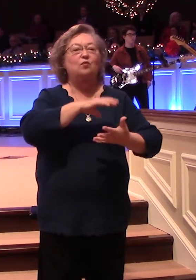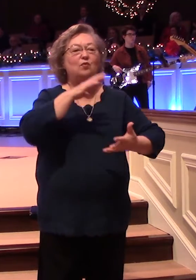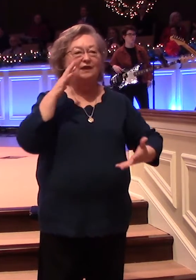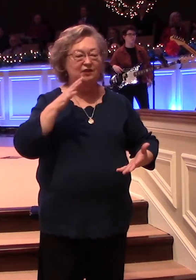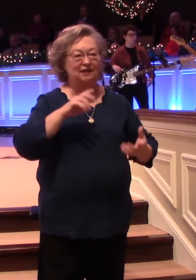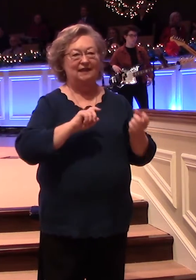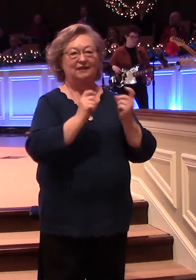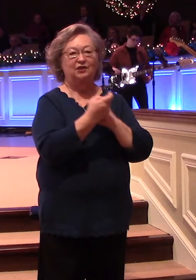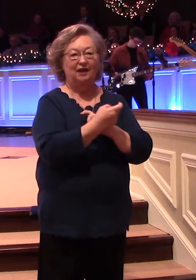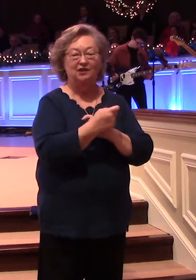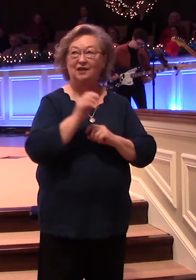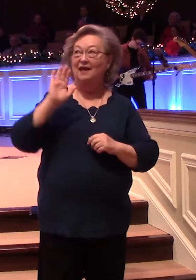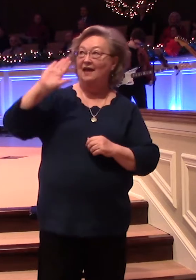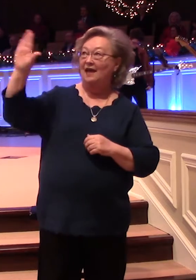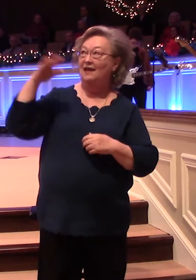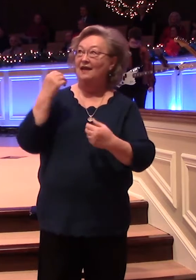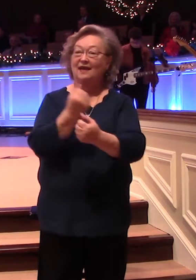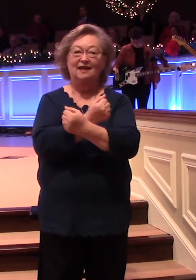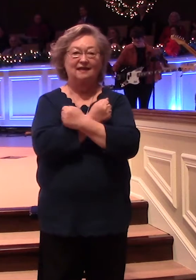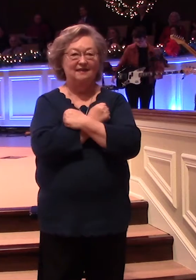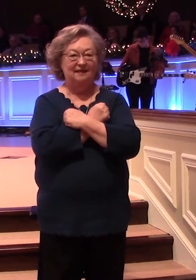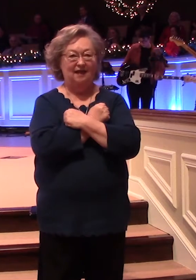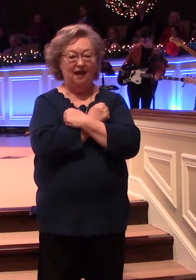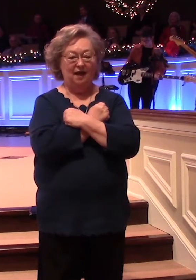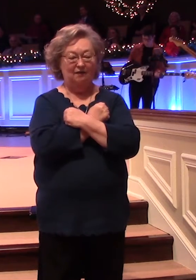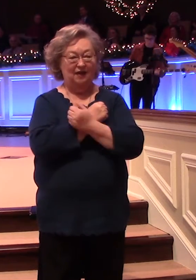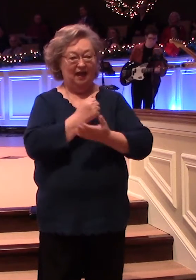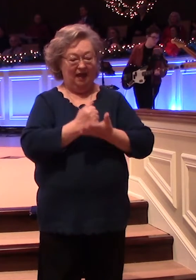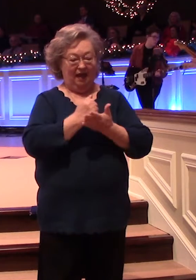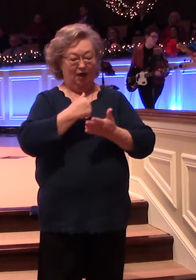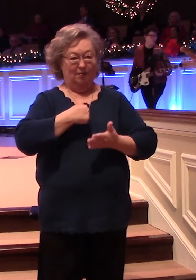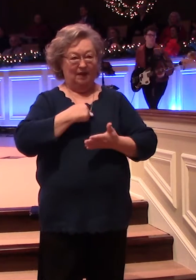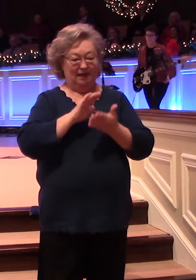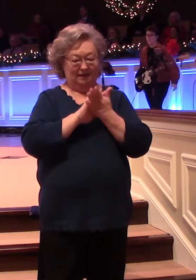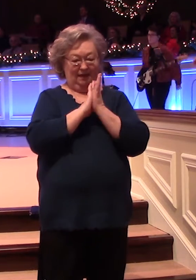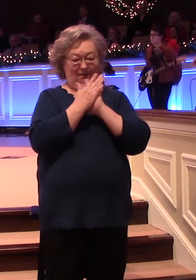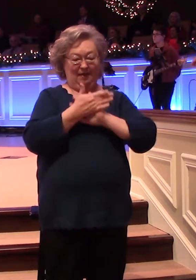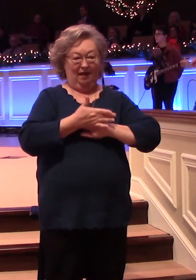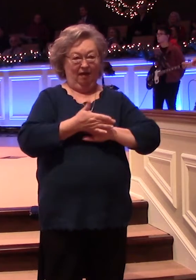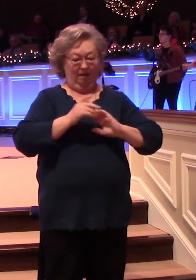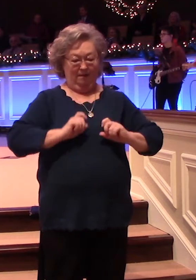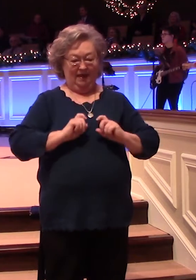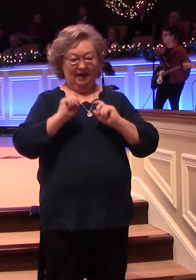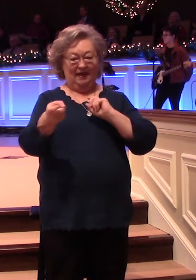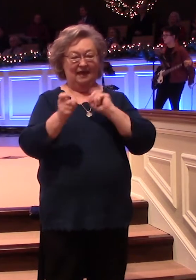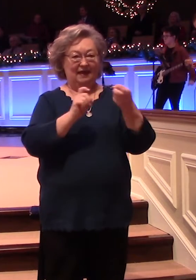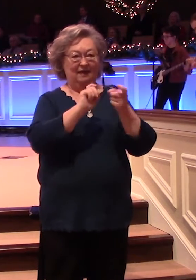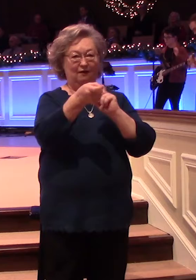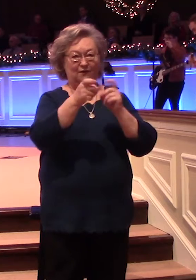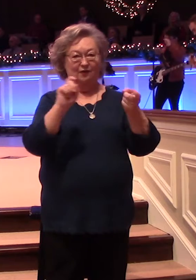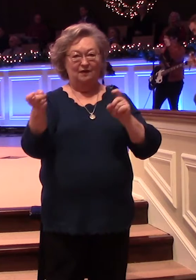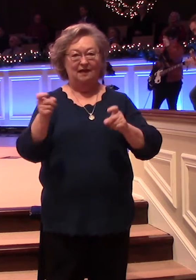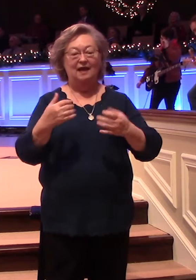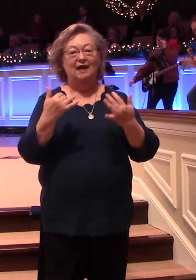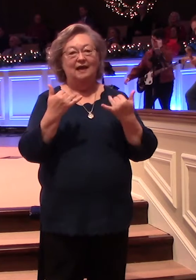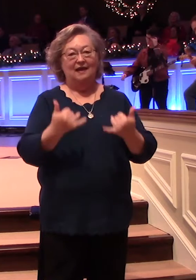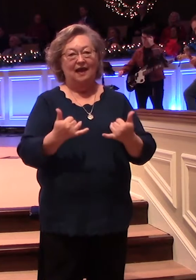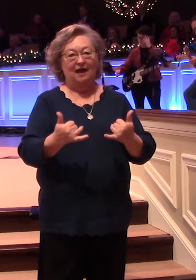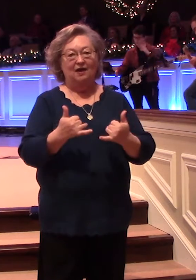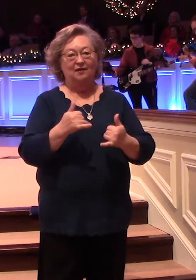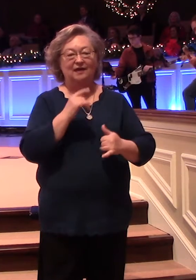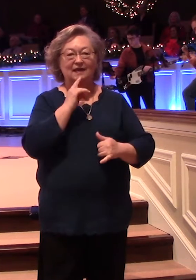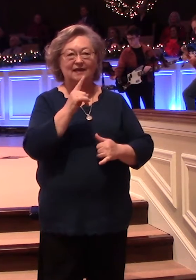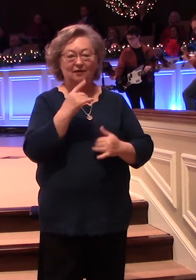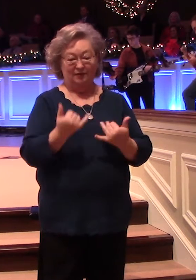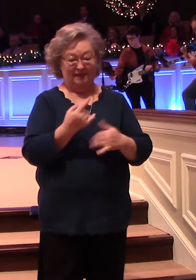love turns us into givers. And so this is a special Sunday. This is our Prove This Tithe Sunday. And we've been challenging our church members to